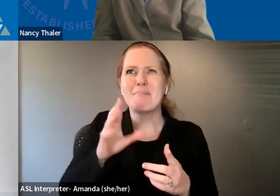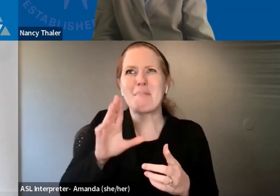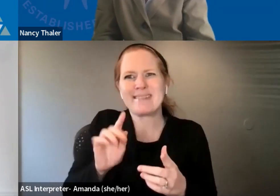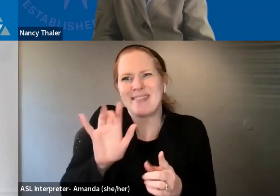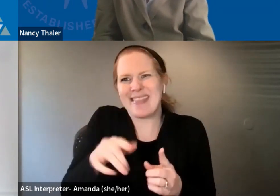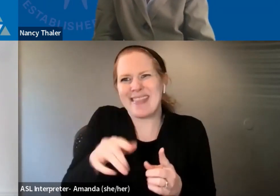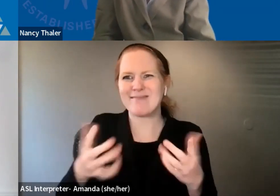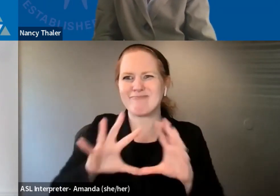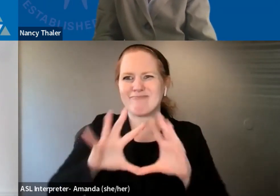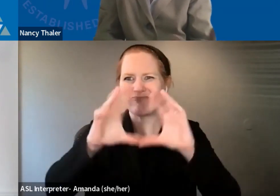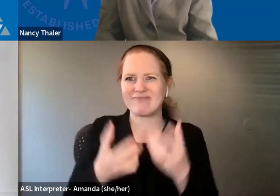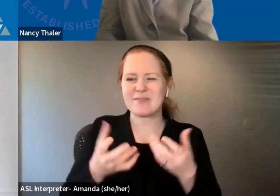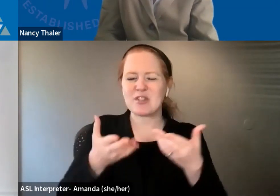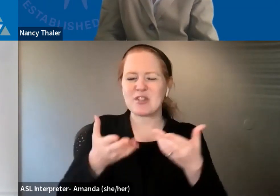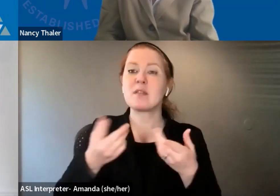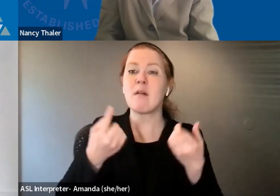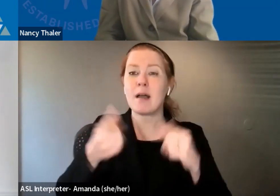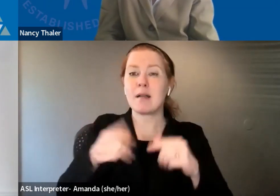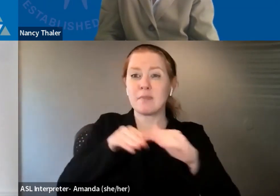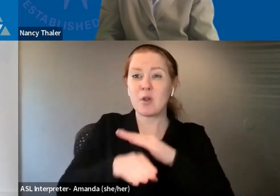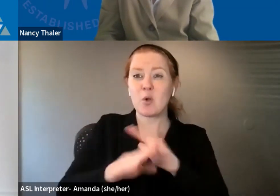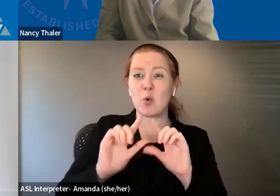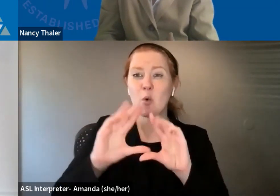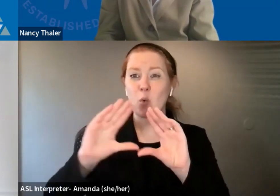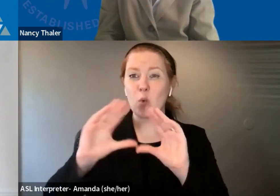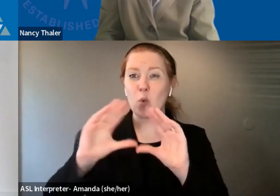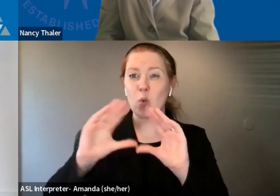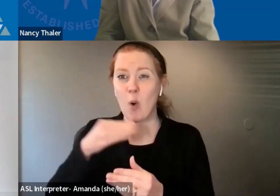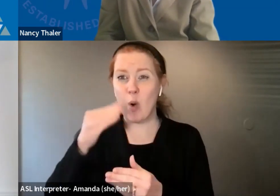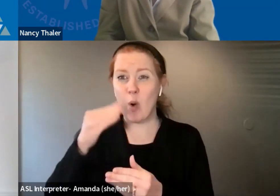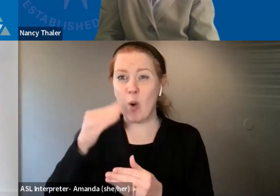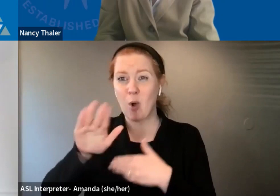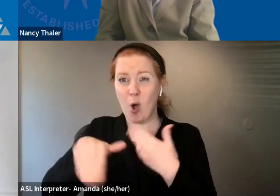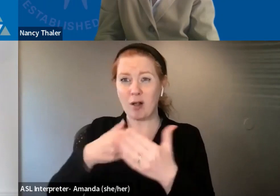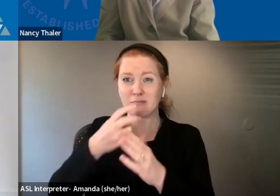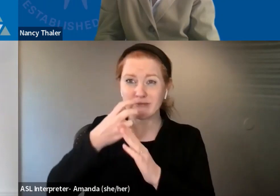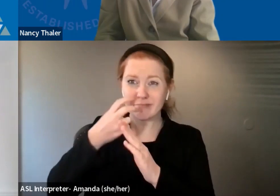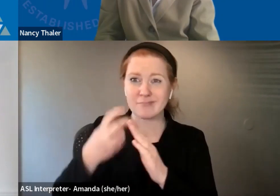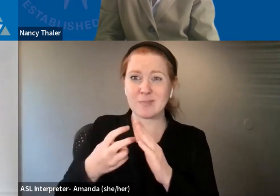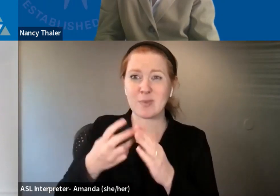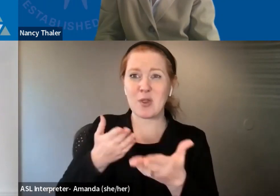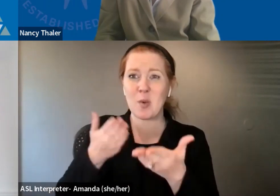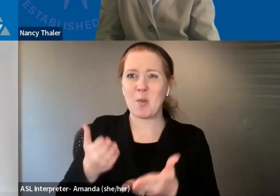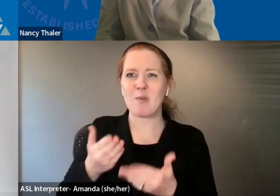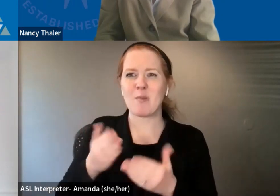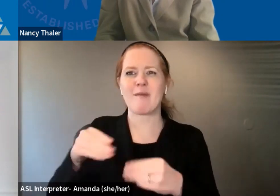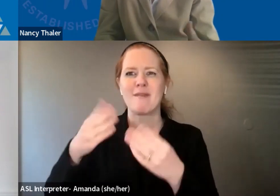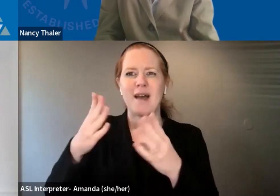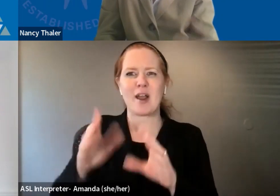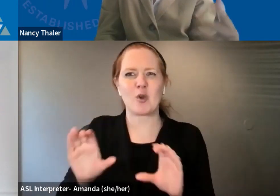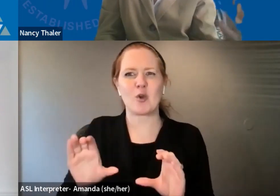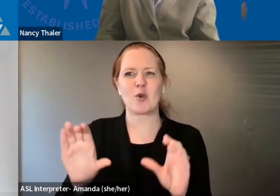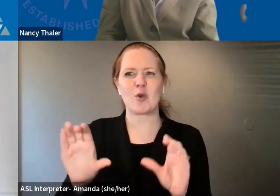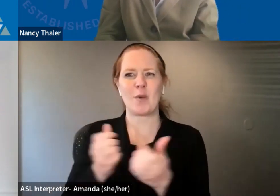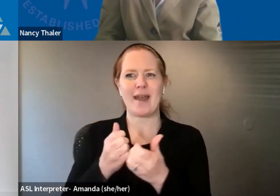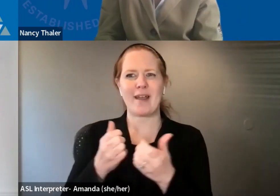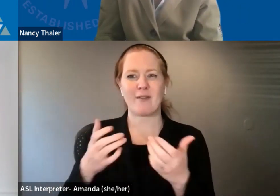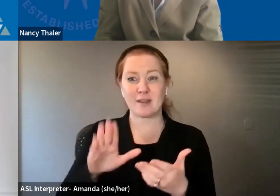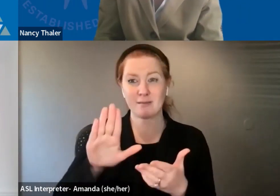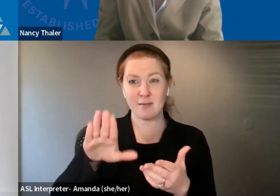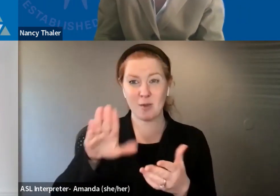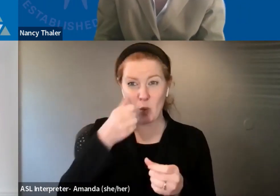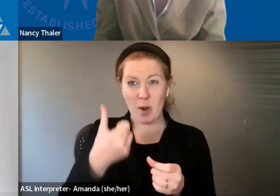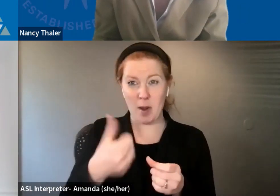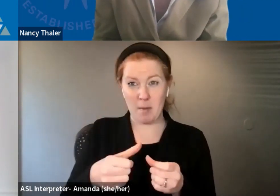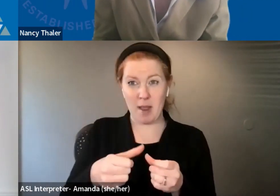in a group home, you're sort of all bought in with that provider doing everything. Now, remember, in the home and